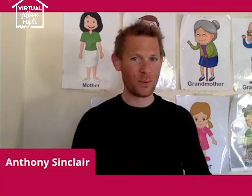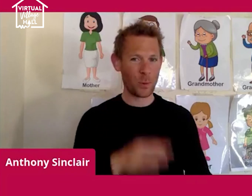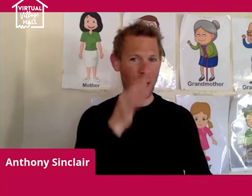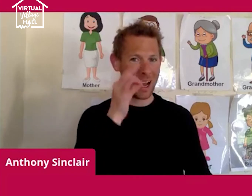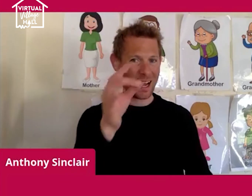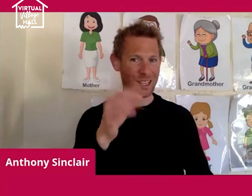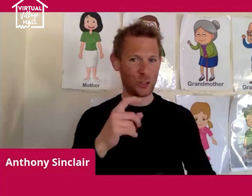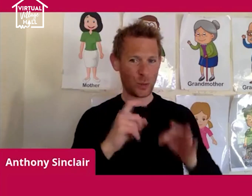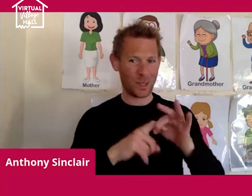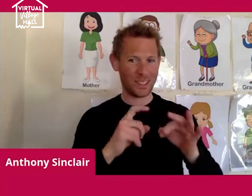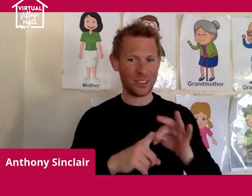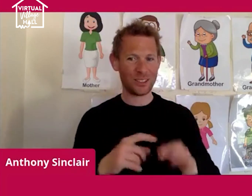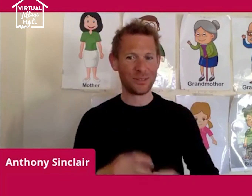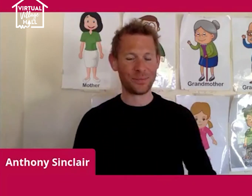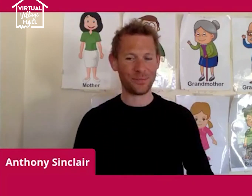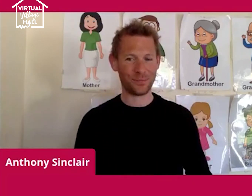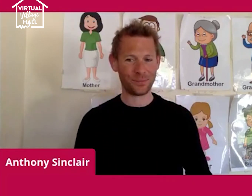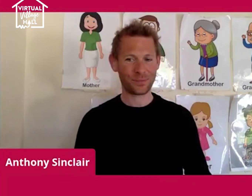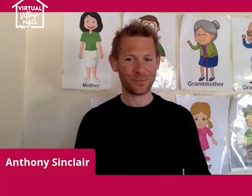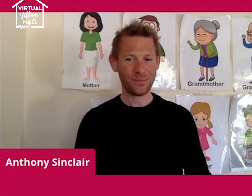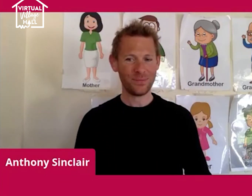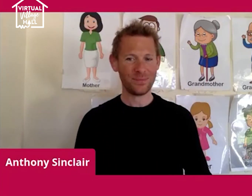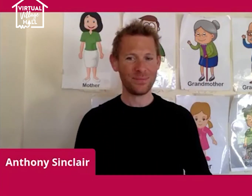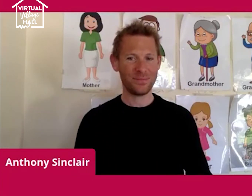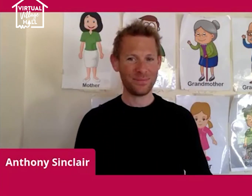One more. I'll ask you one more question.